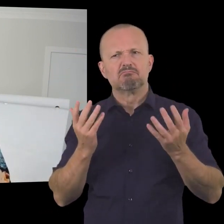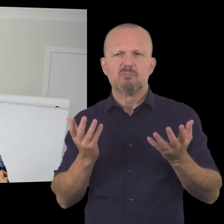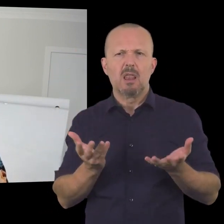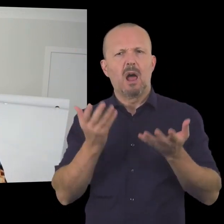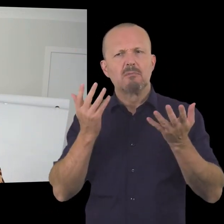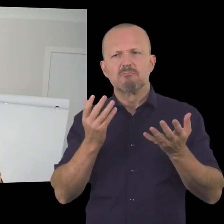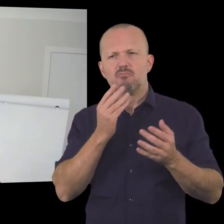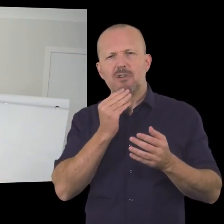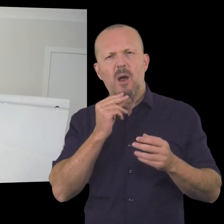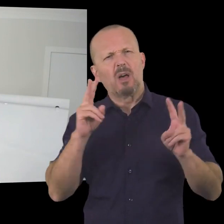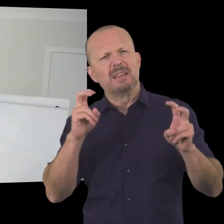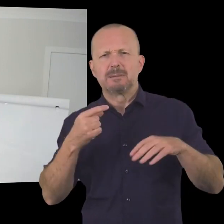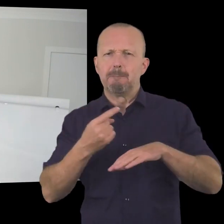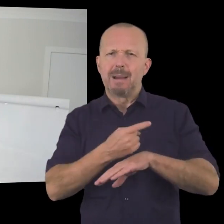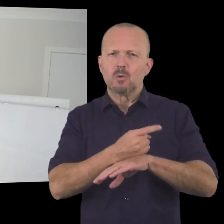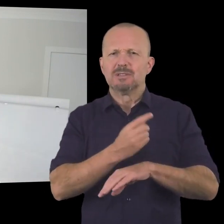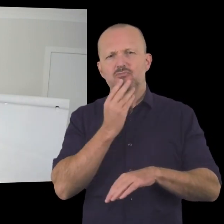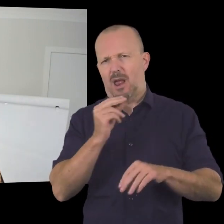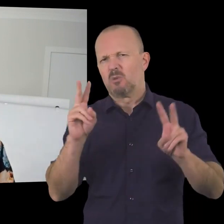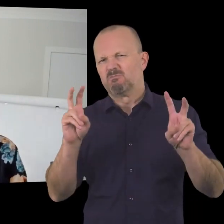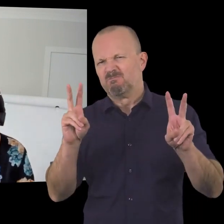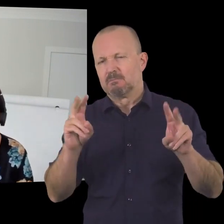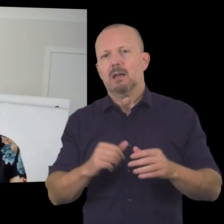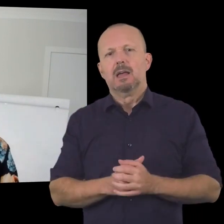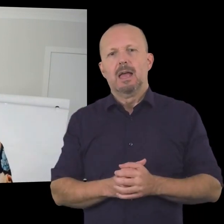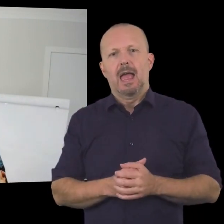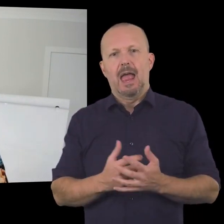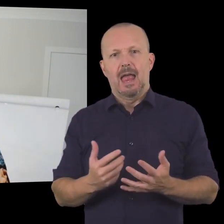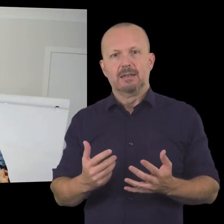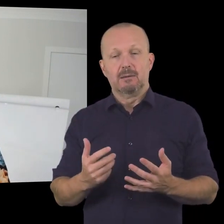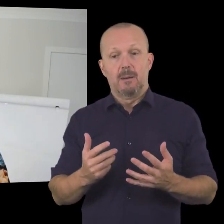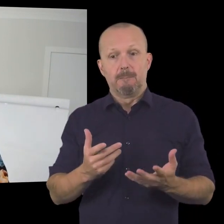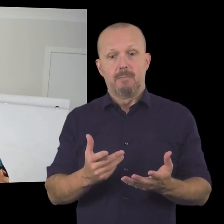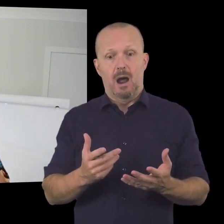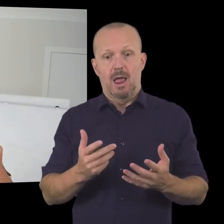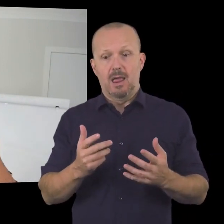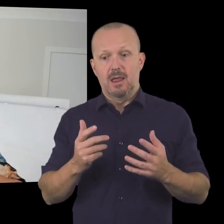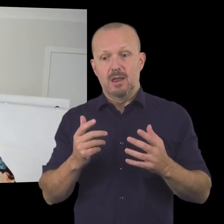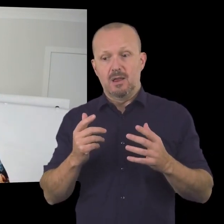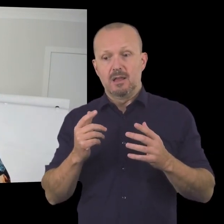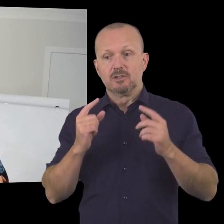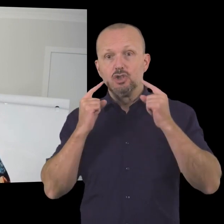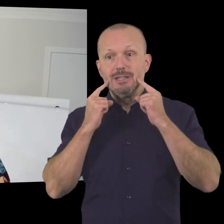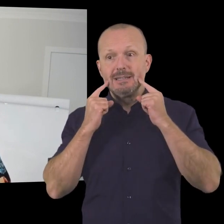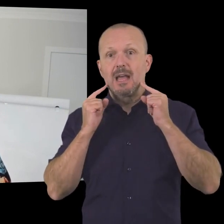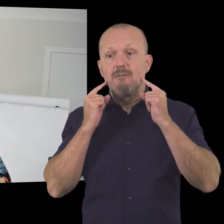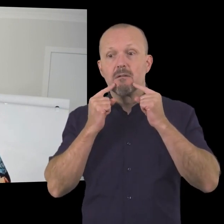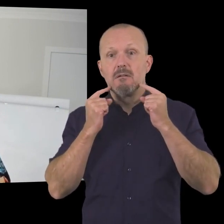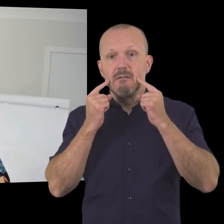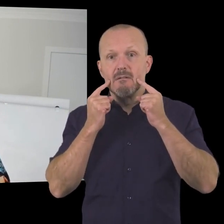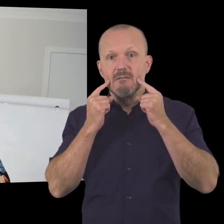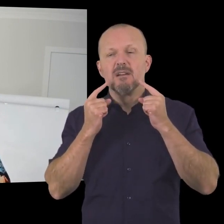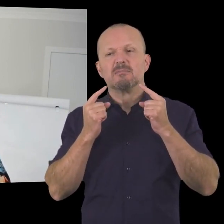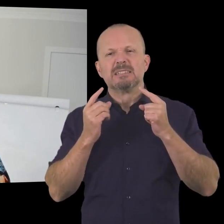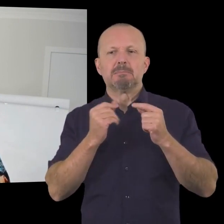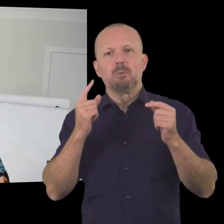brown here or light brown here maybe mousy brown here uh and uh i have two holes in my cheeks uh which uh some